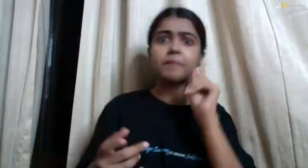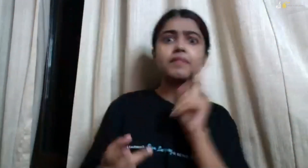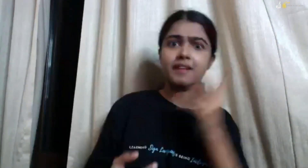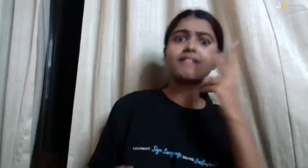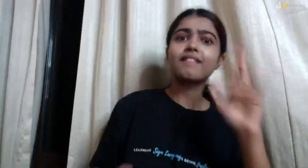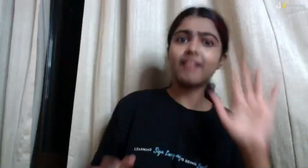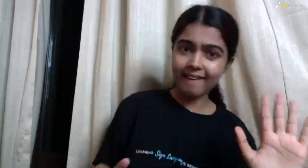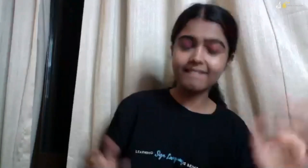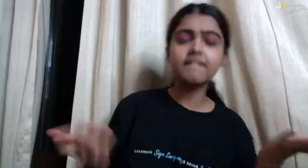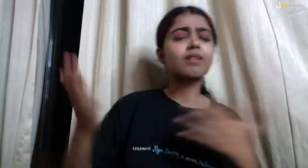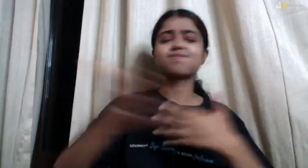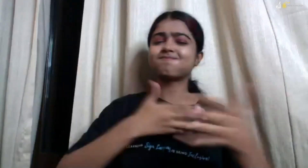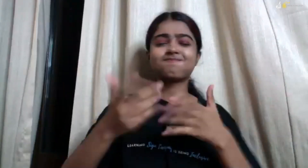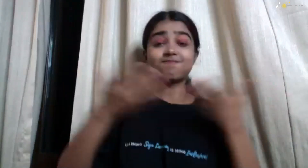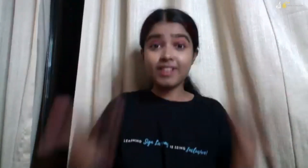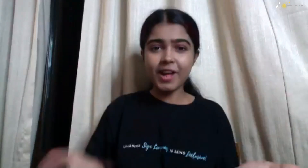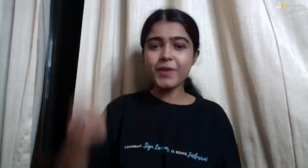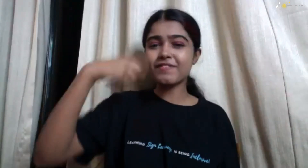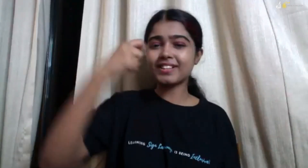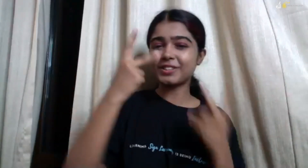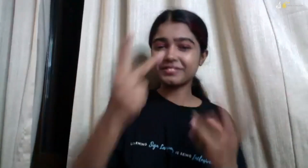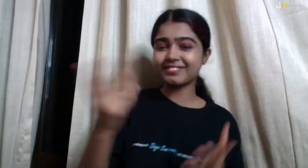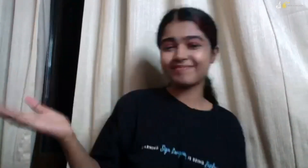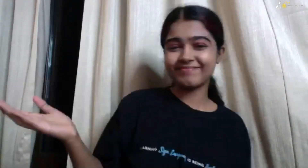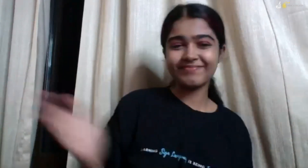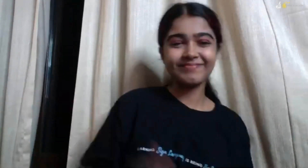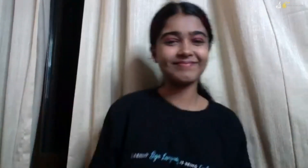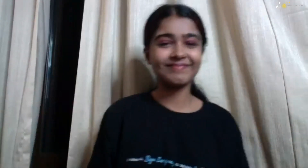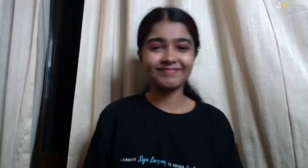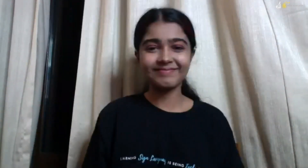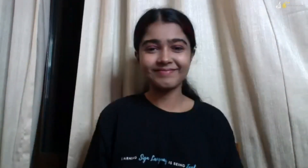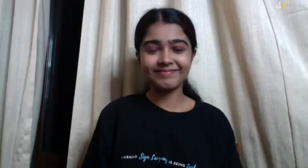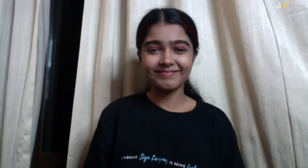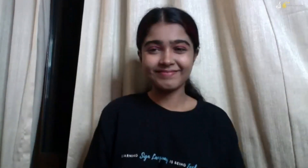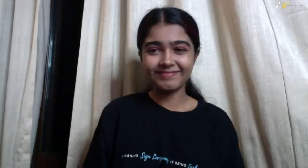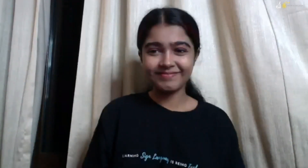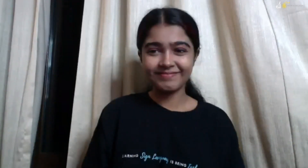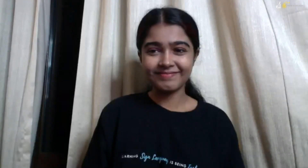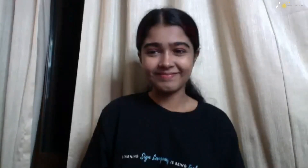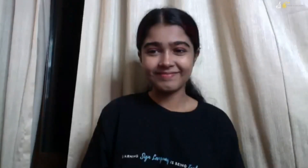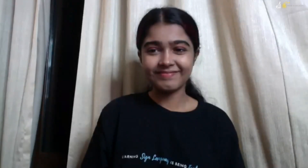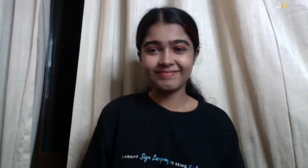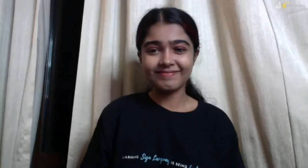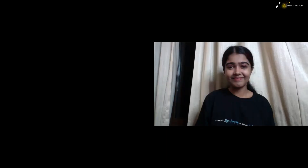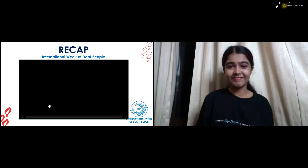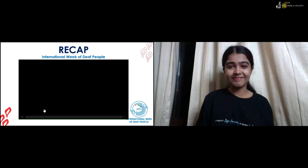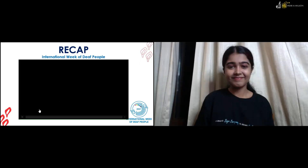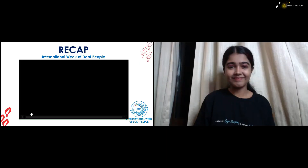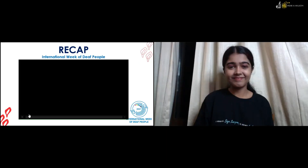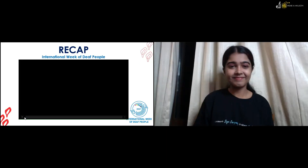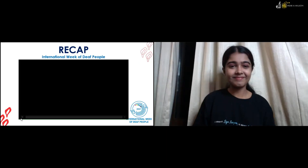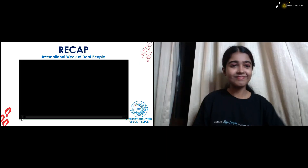work. So some people might have seen the video, some people might have missed on it. So let's see the recap.